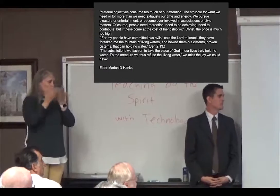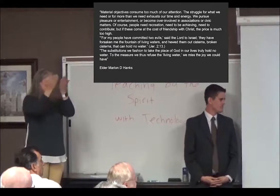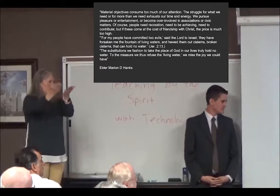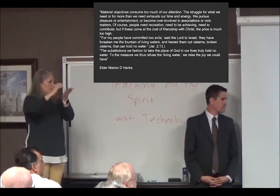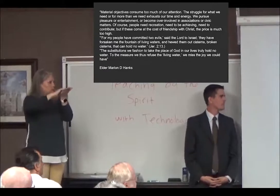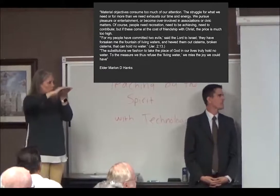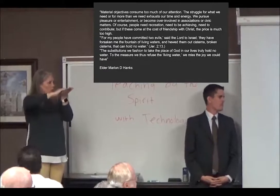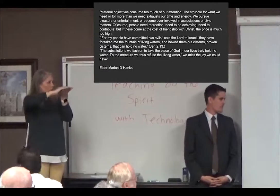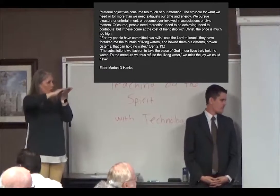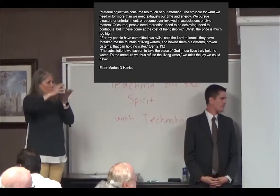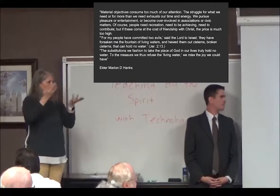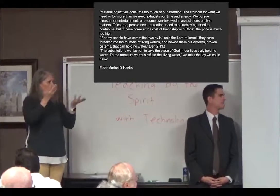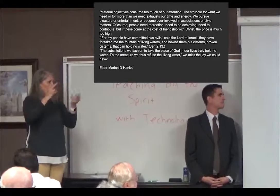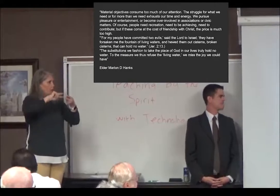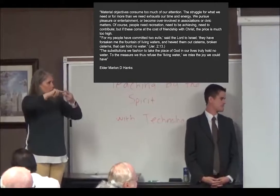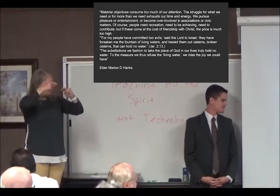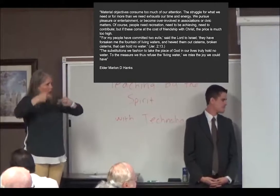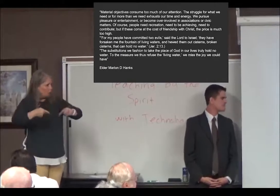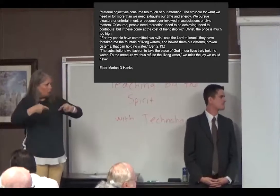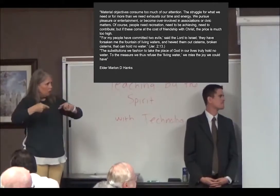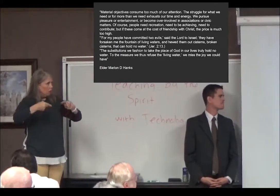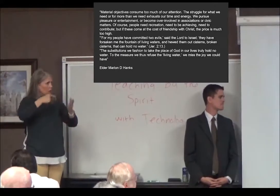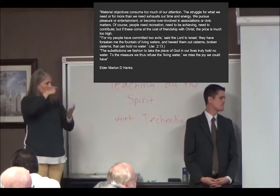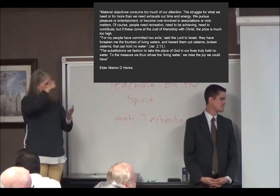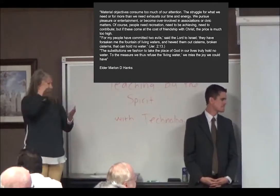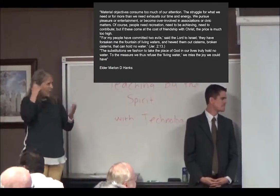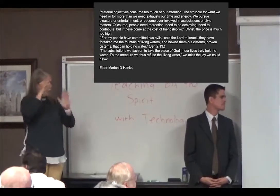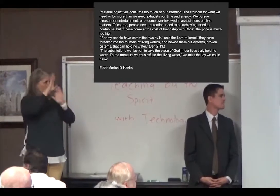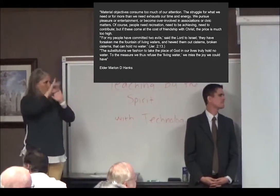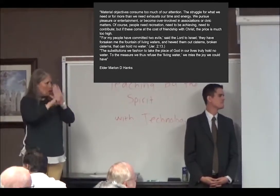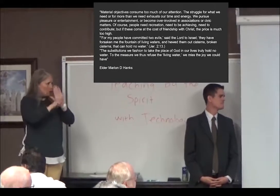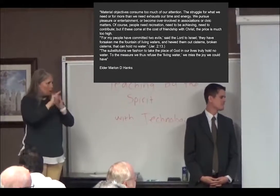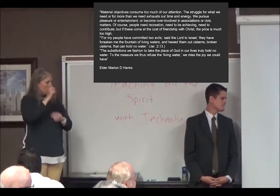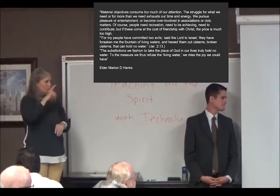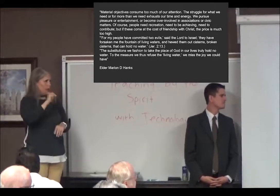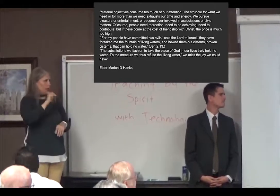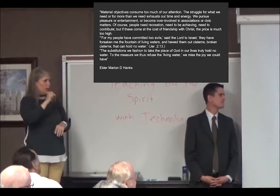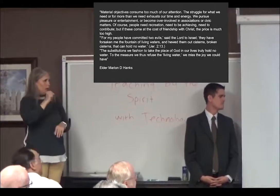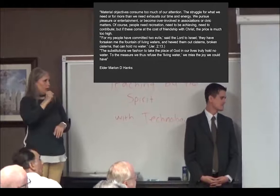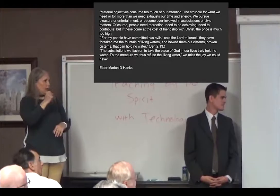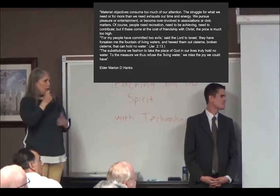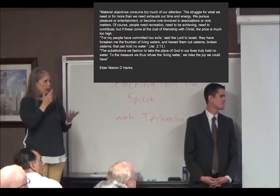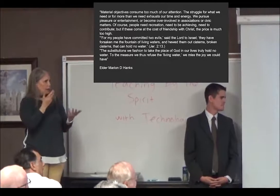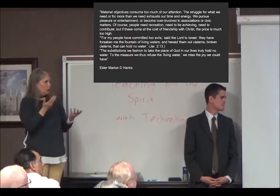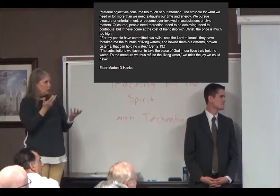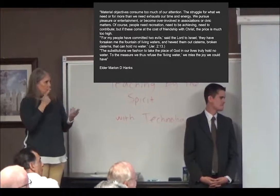On the surface, you know, when you provide tactile options for the low vision, you know, that black